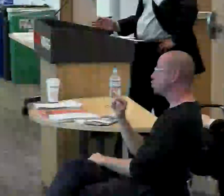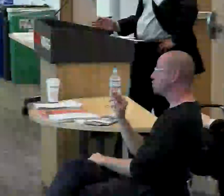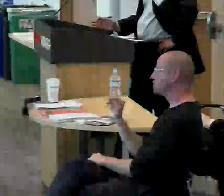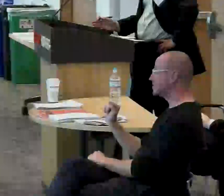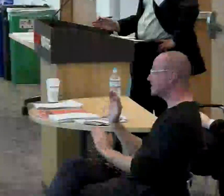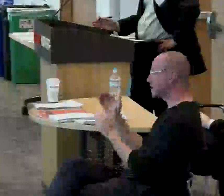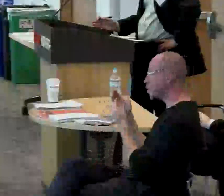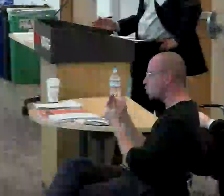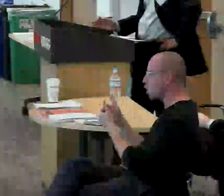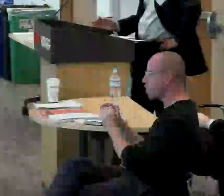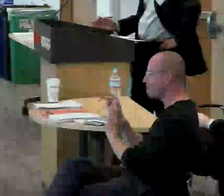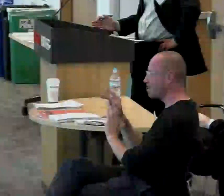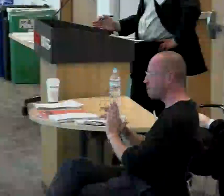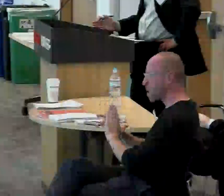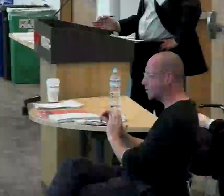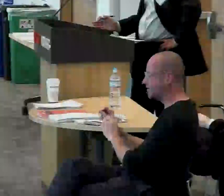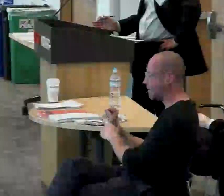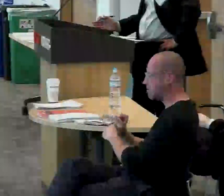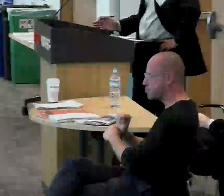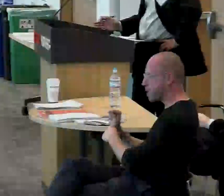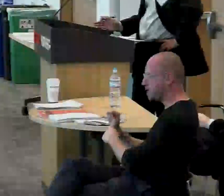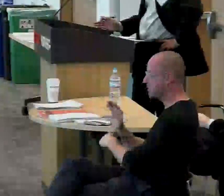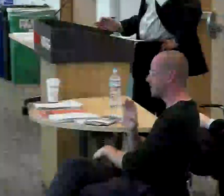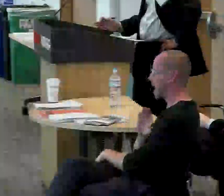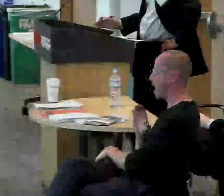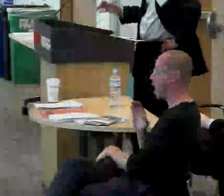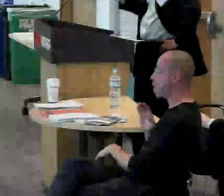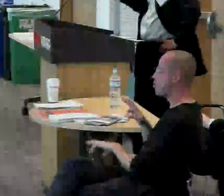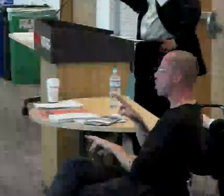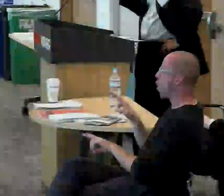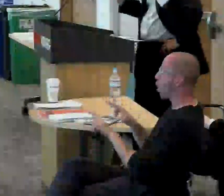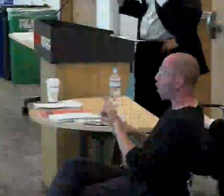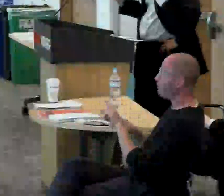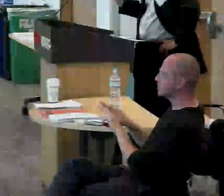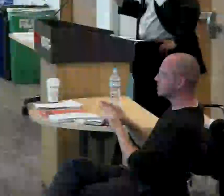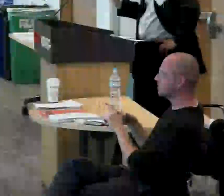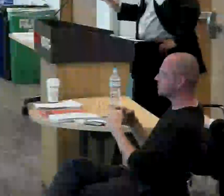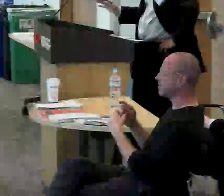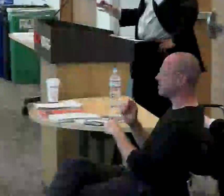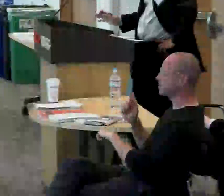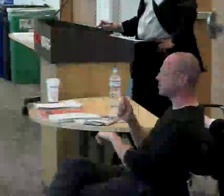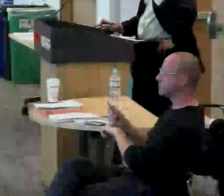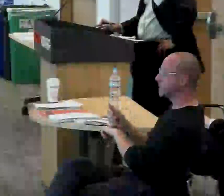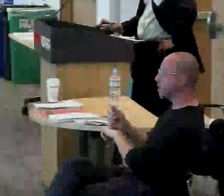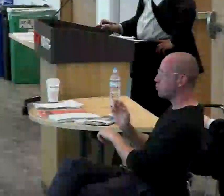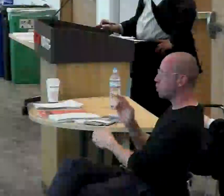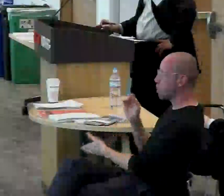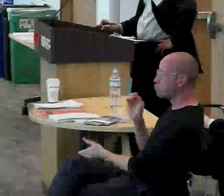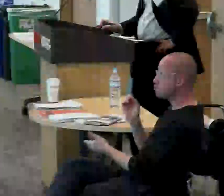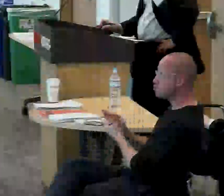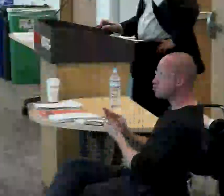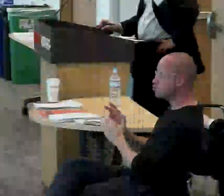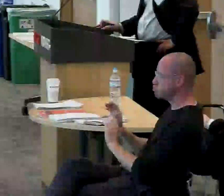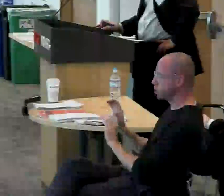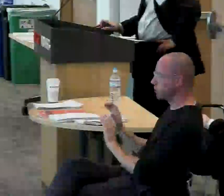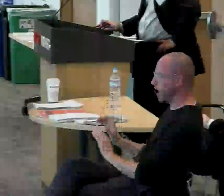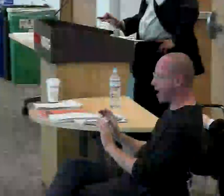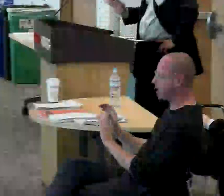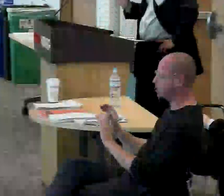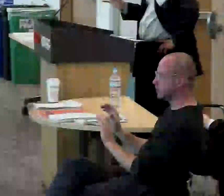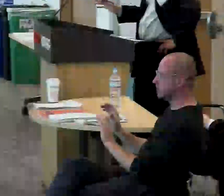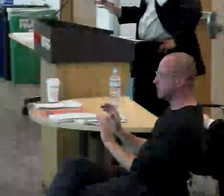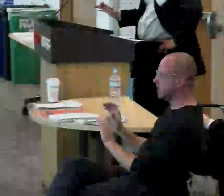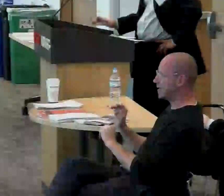they have a board that which oversees and helps to set and approve the actions and